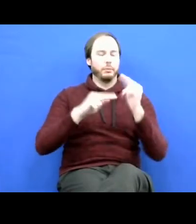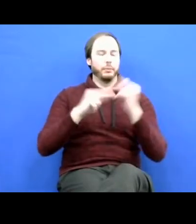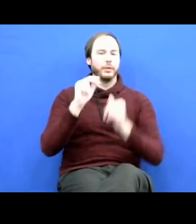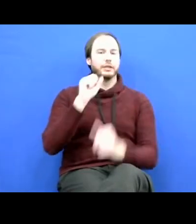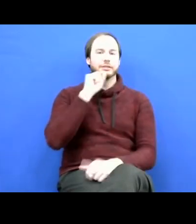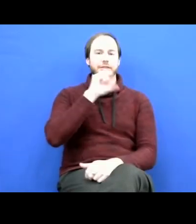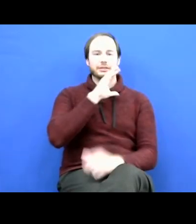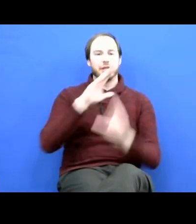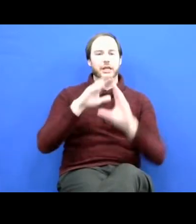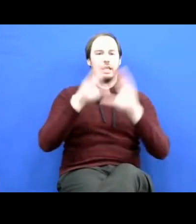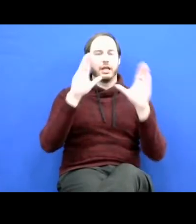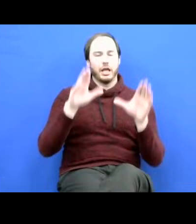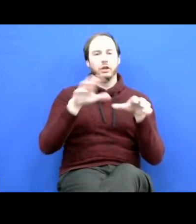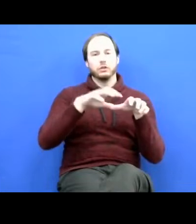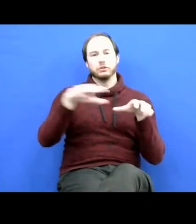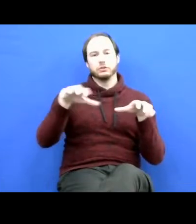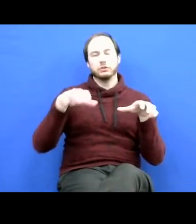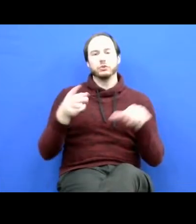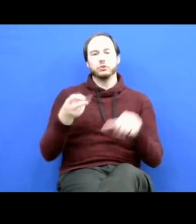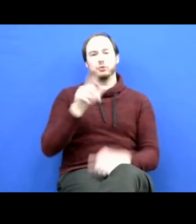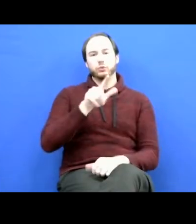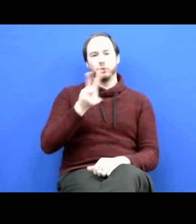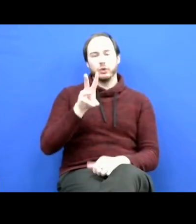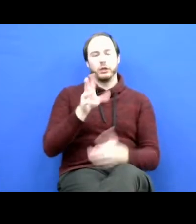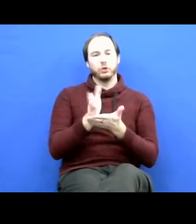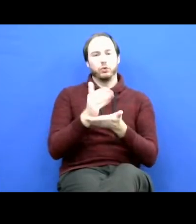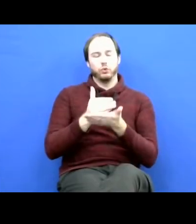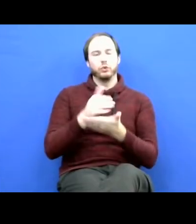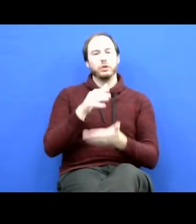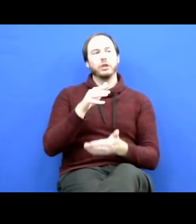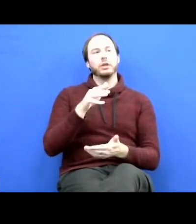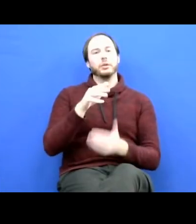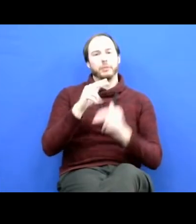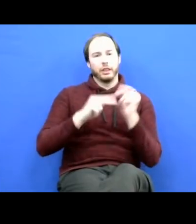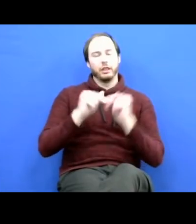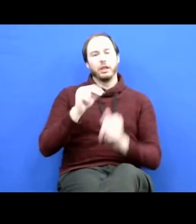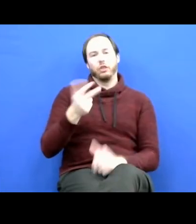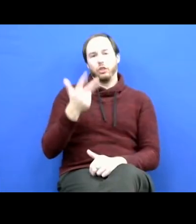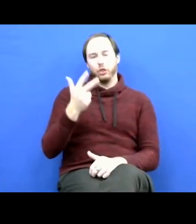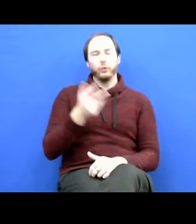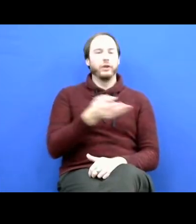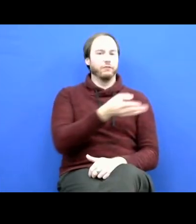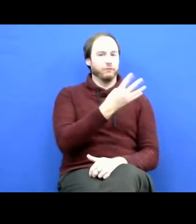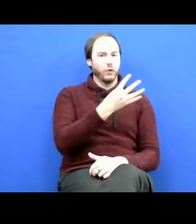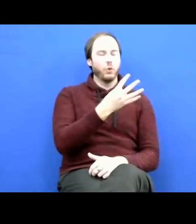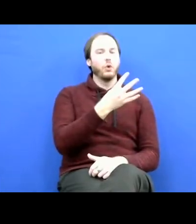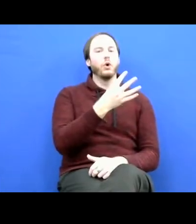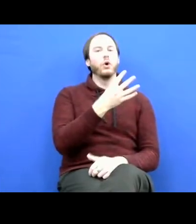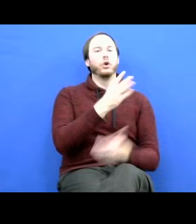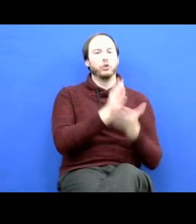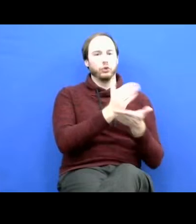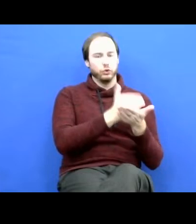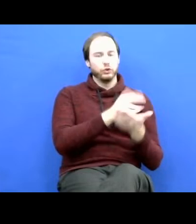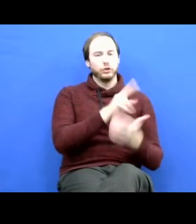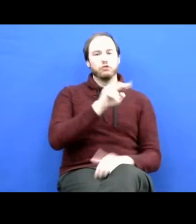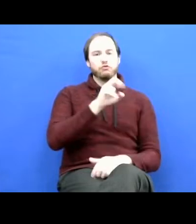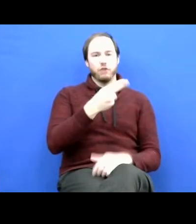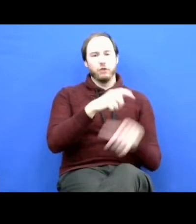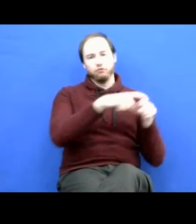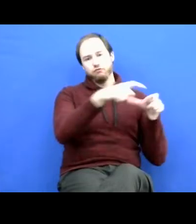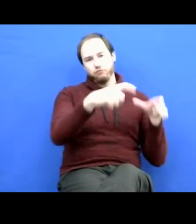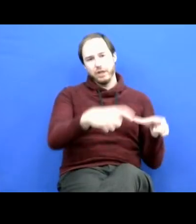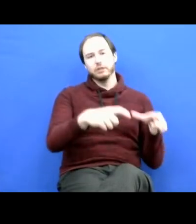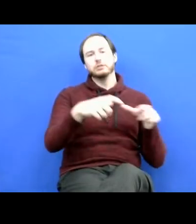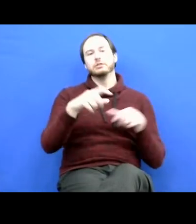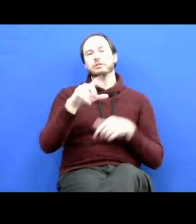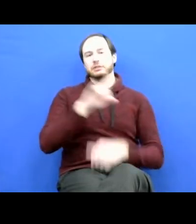housing development with 2 26-unit apartment buildings and 3 4-unit ranch-style apartment buildings with 8 units designed